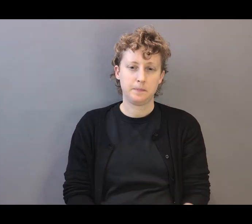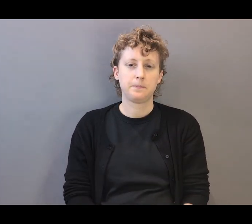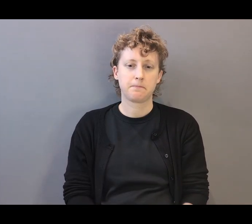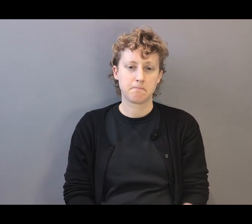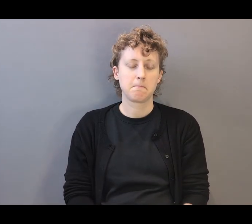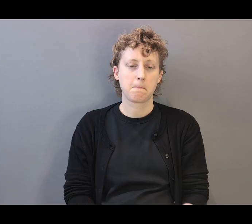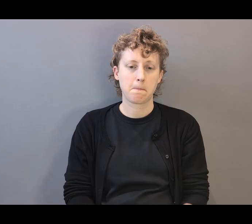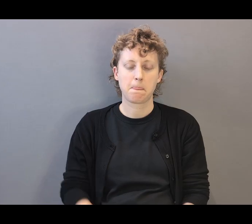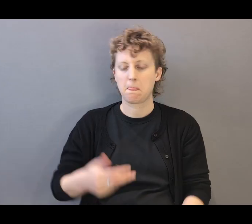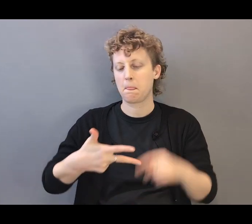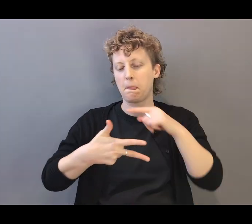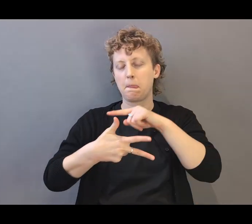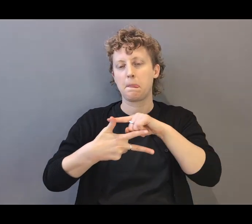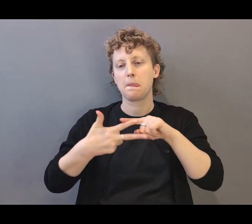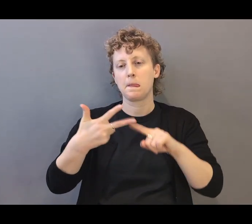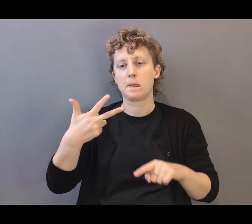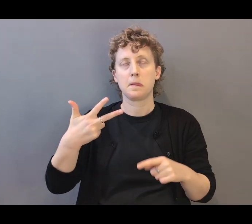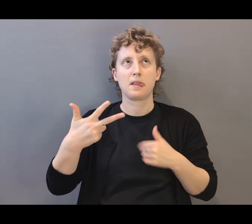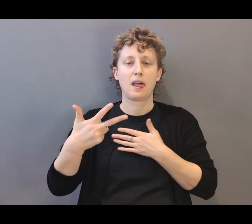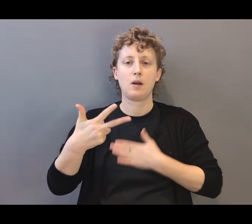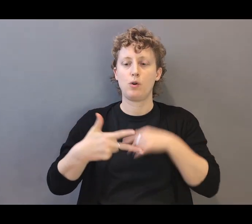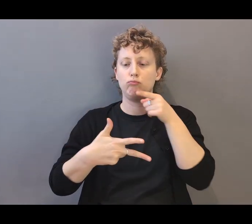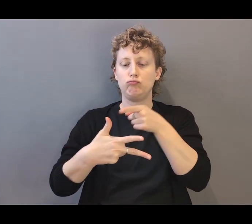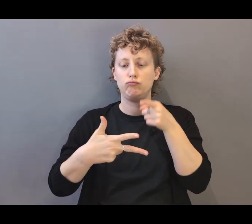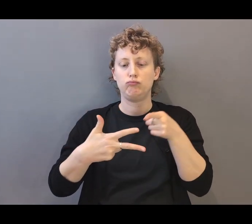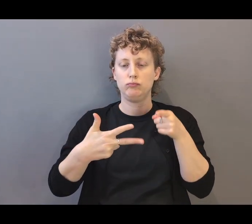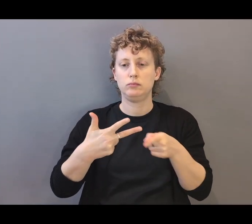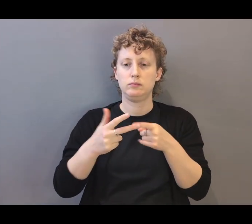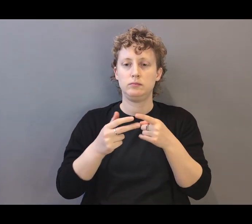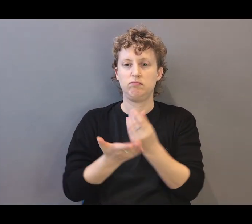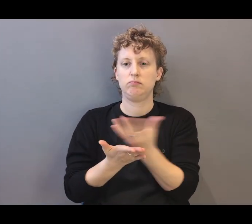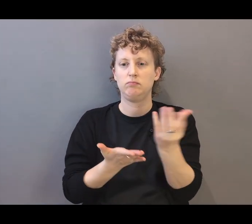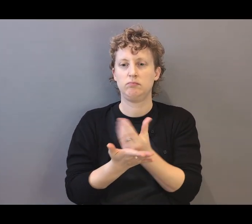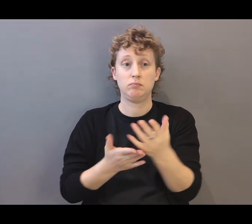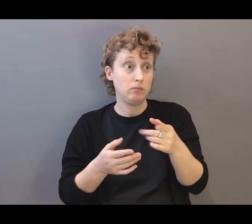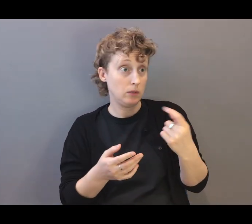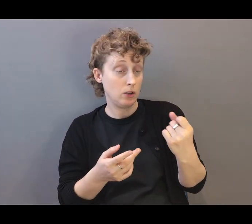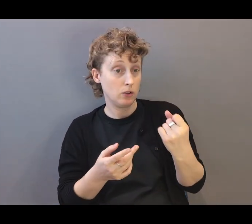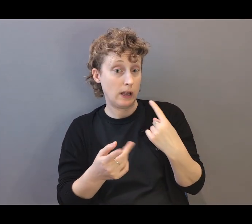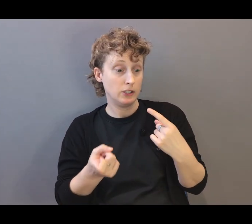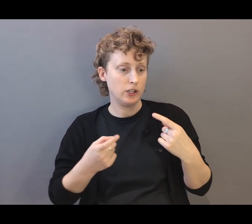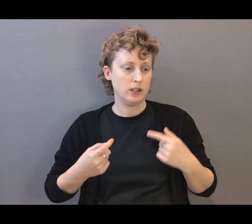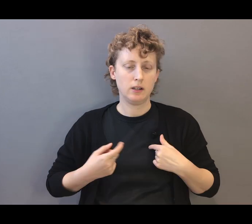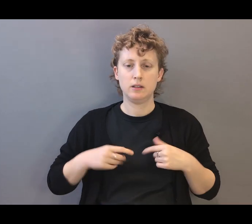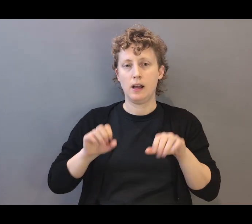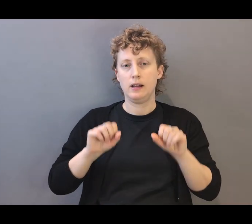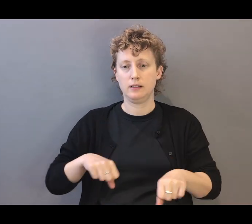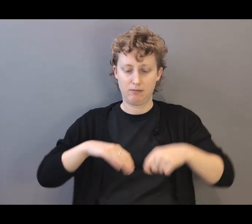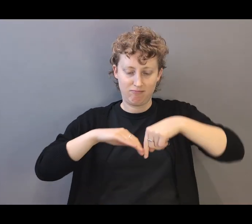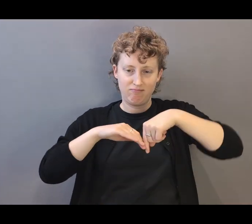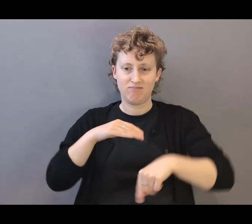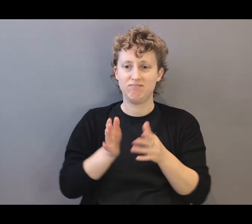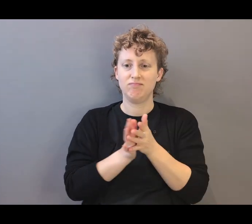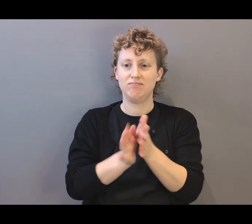these are the three topics that I want to present on the policy update. And of course, if there's any question, I'm happy to go more into detail, but I prefer